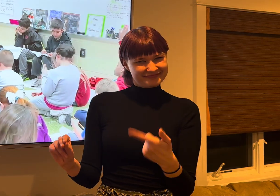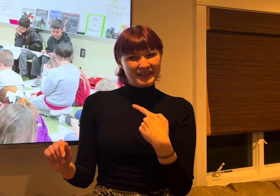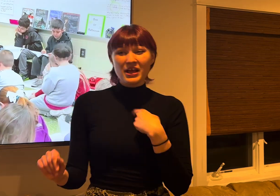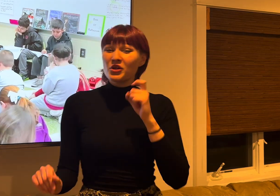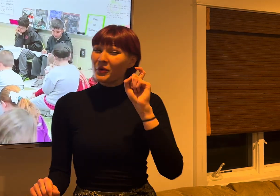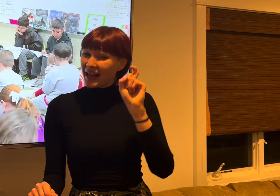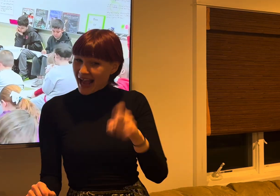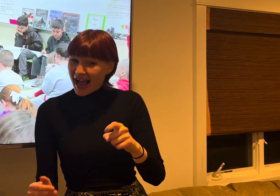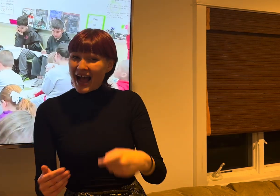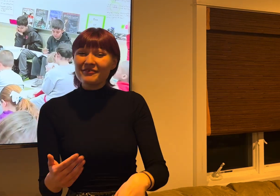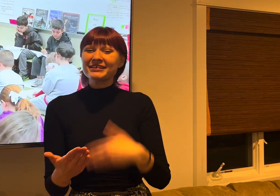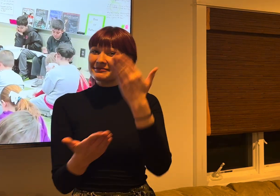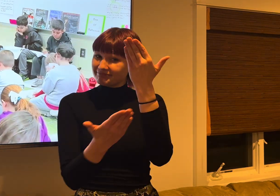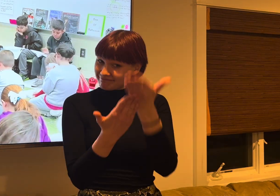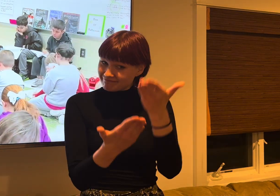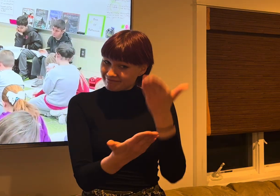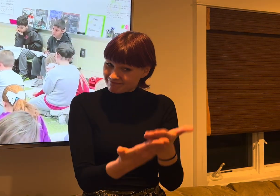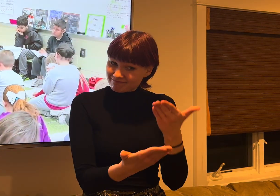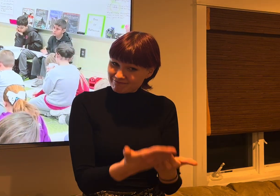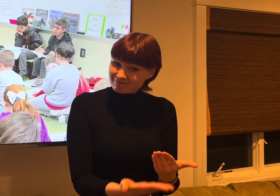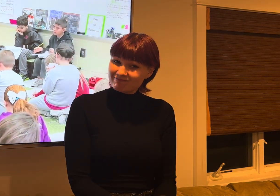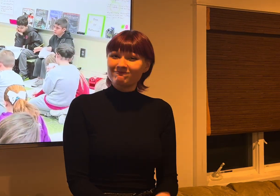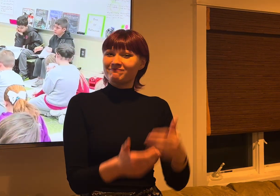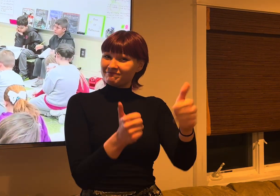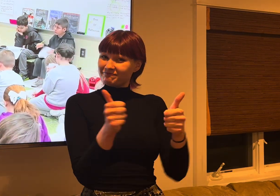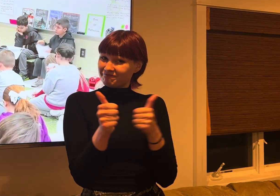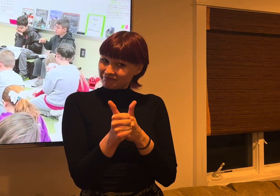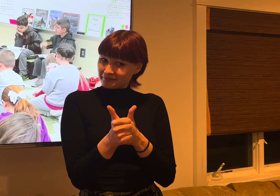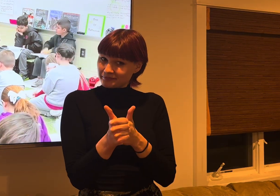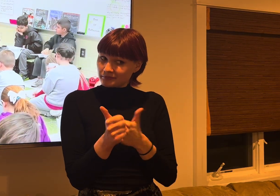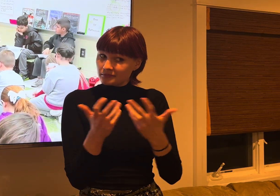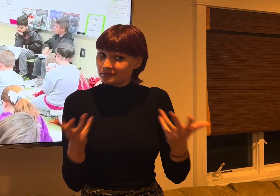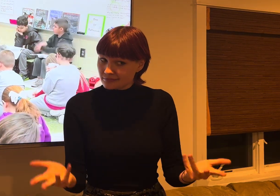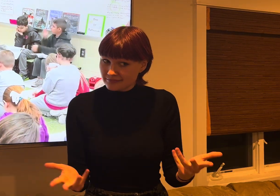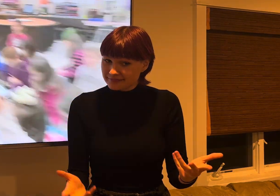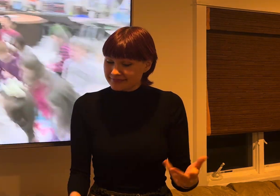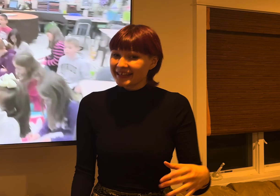some ways that you can back up with evidence?